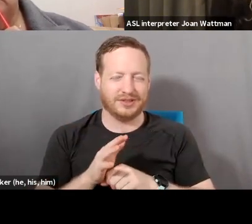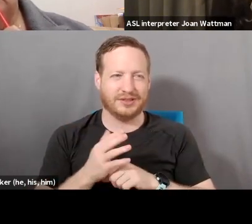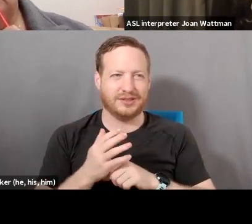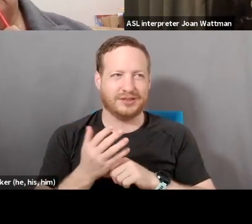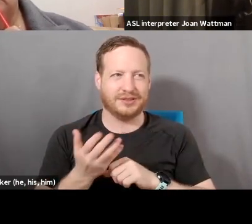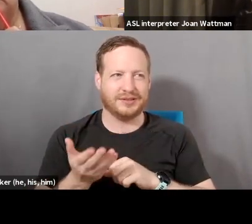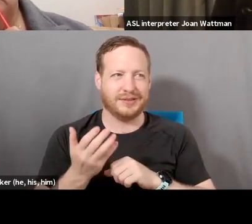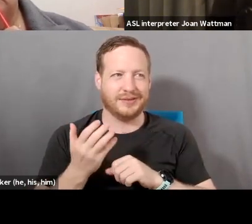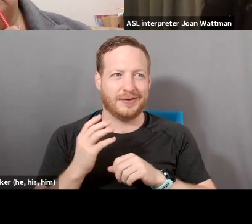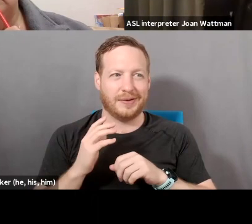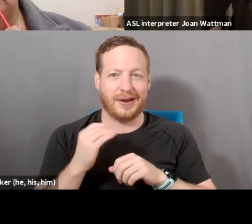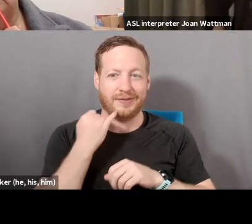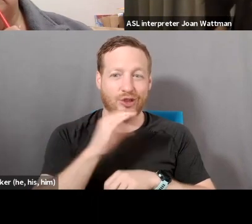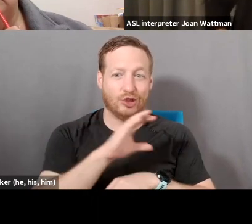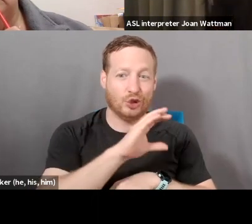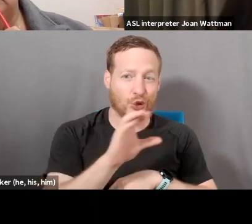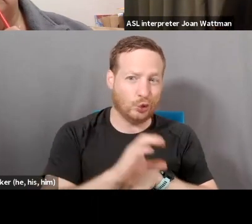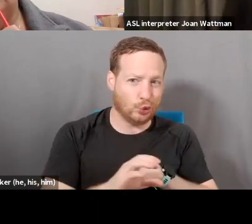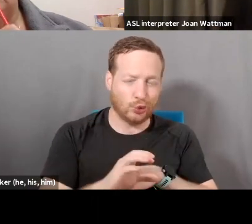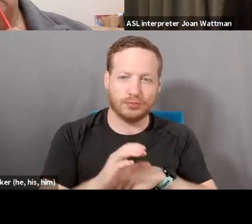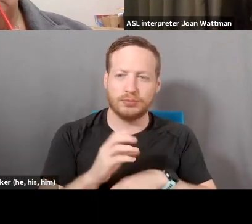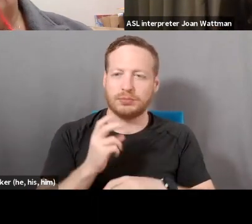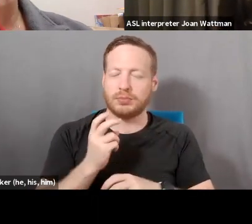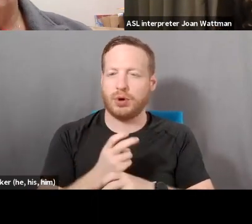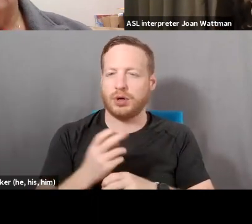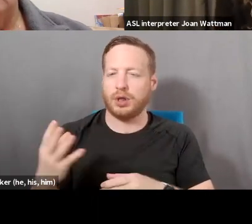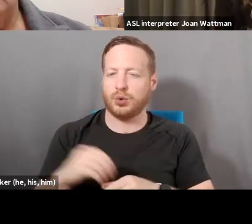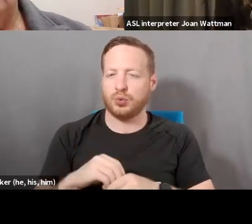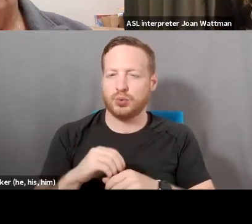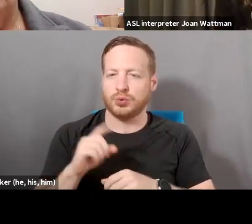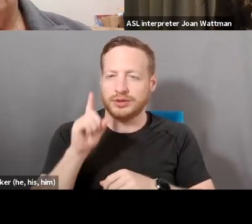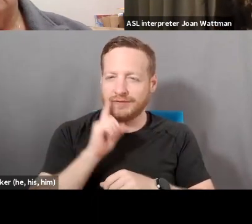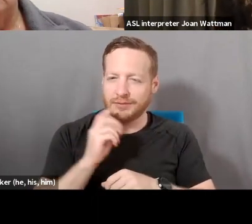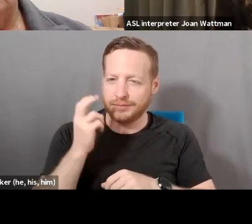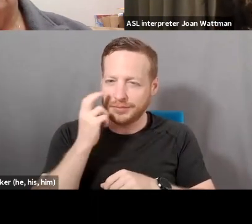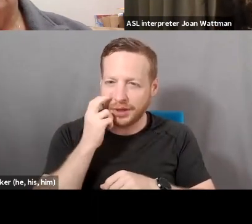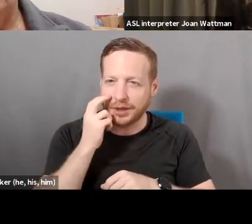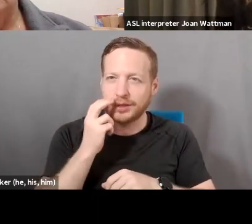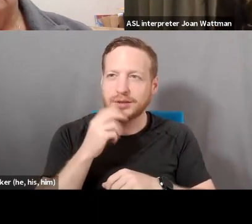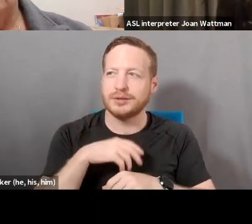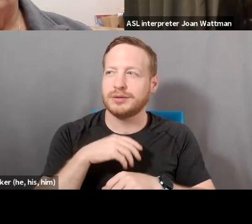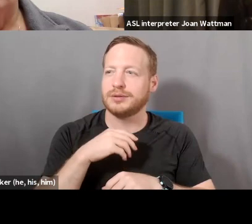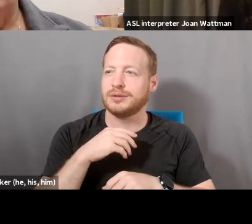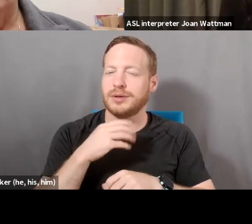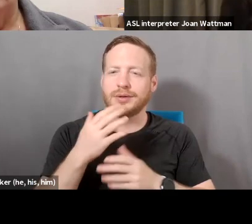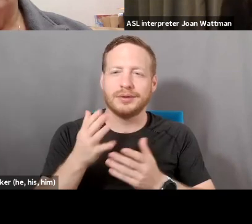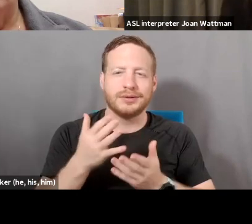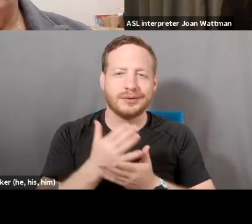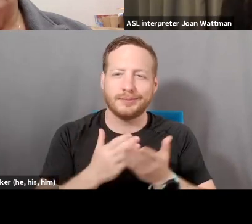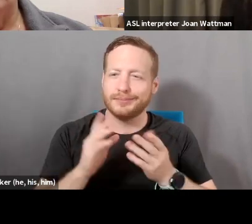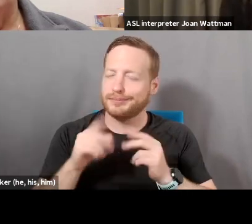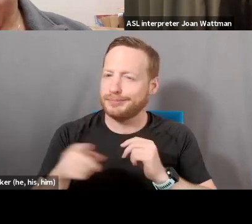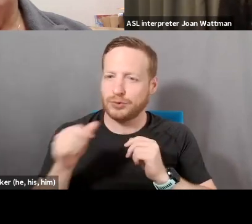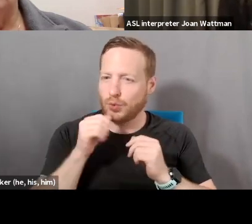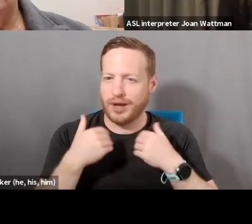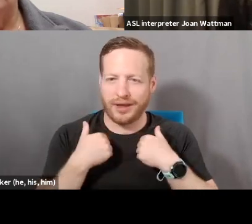boy, it is tough now because of COVID. If we're on Zoom, then you have deaf-blind people who